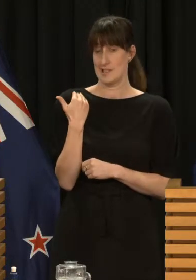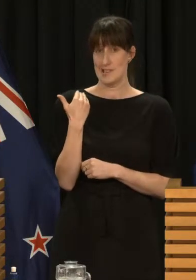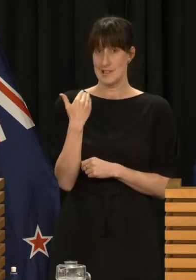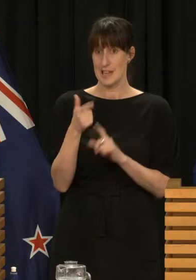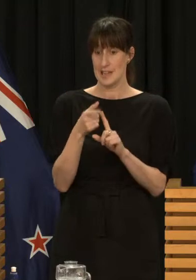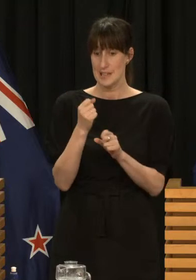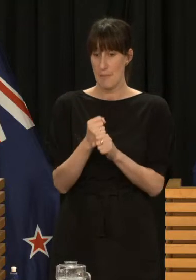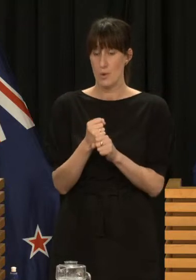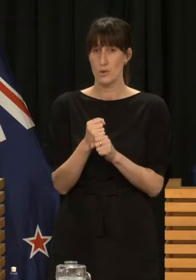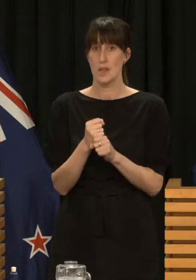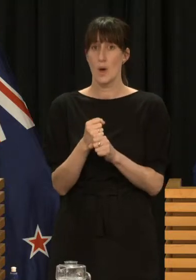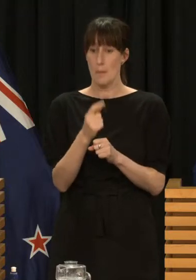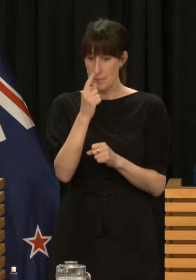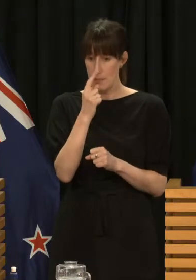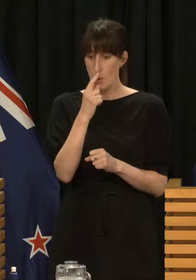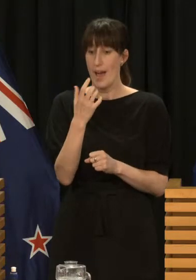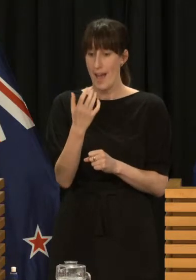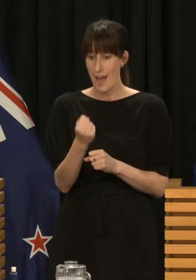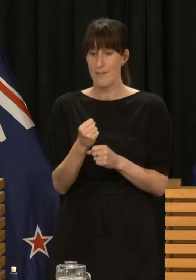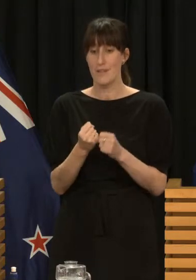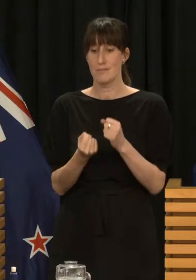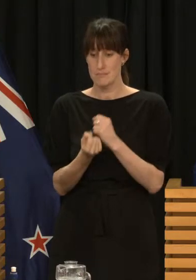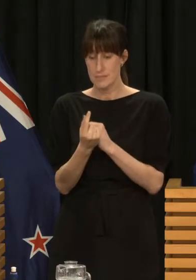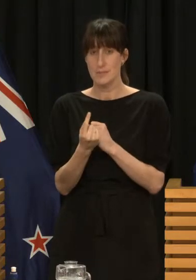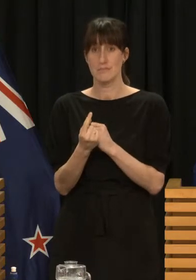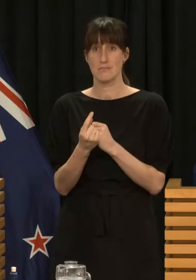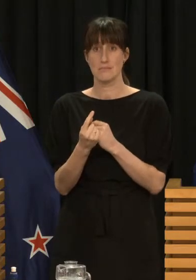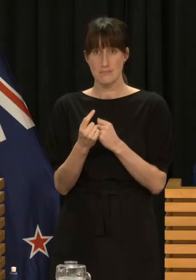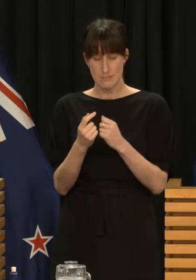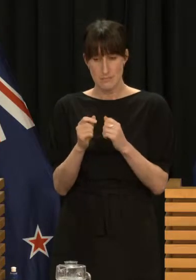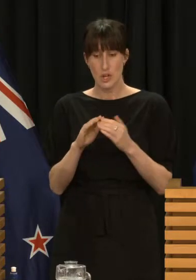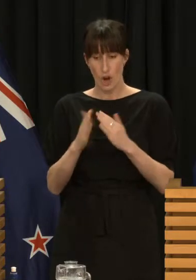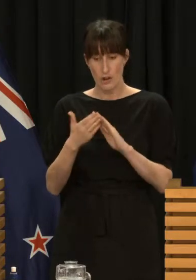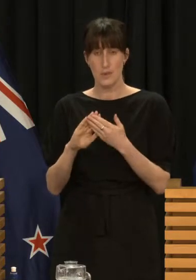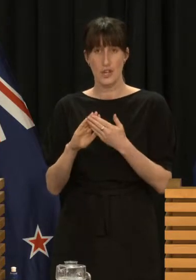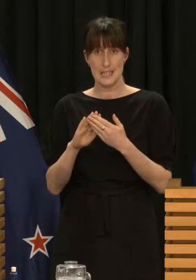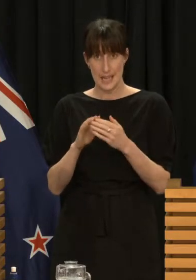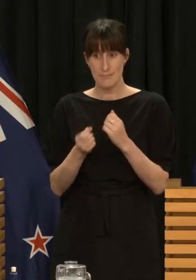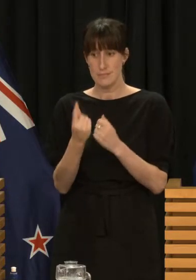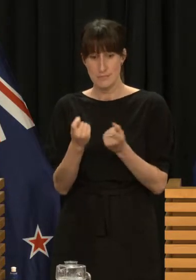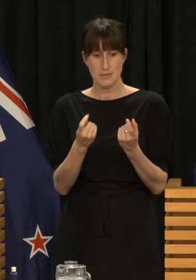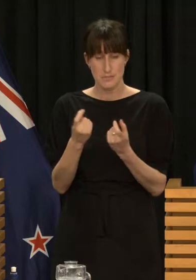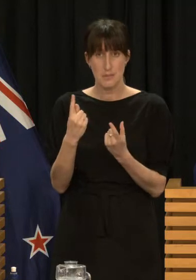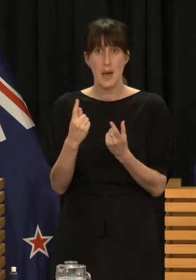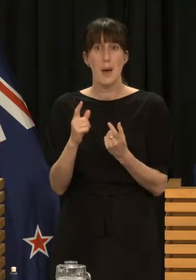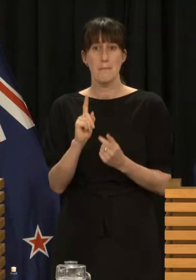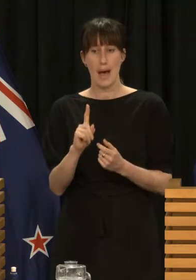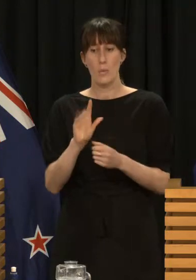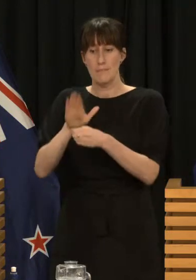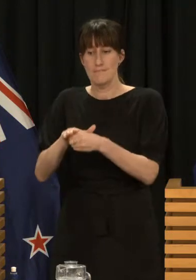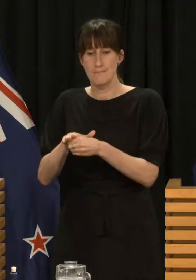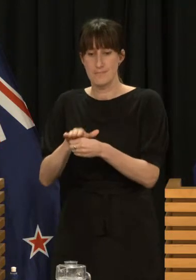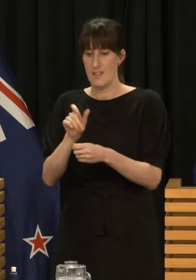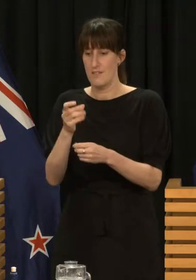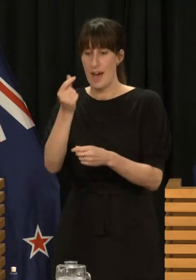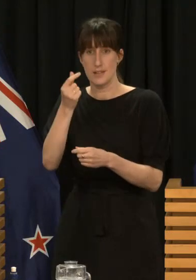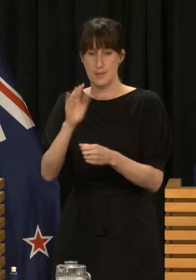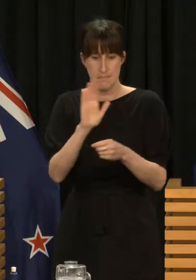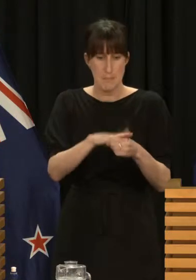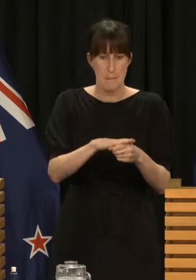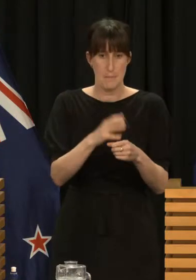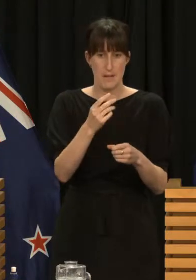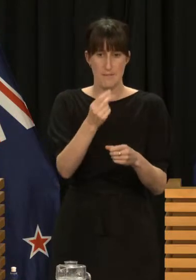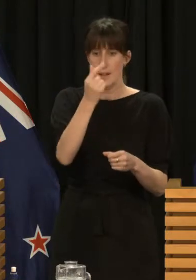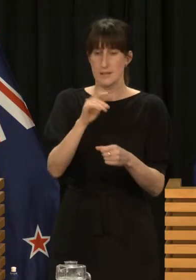to escalate alert levels, we were able to contain them very quickly, and there's an explanation for every one of those. In every case where we